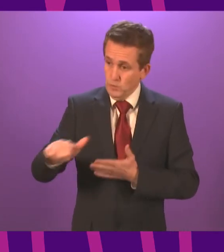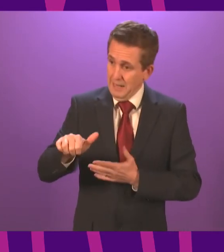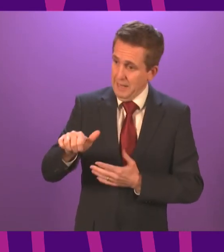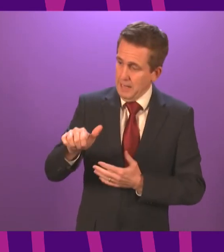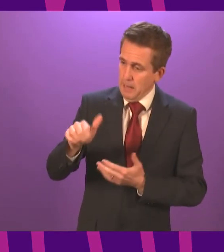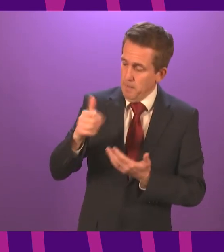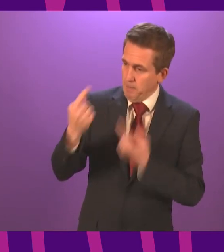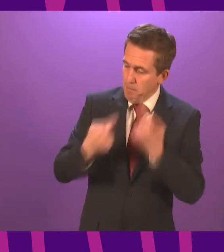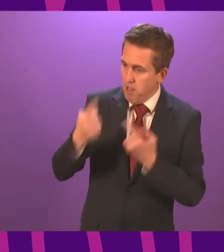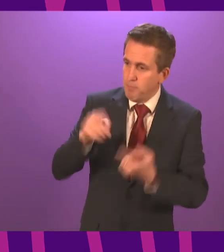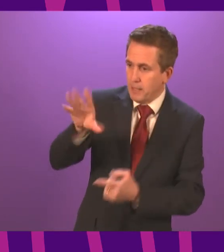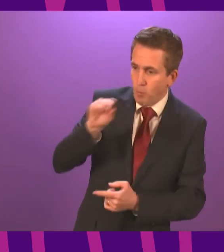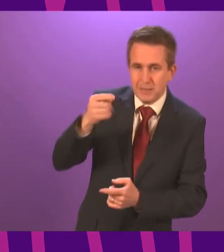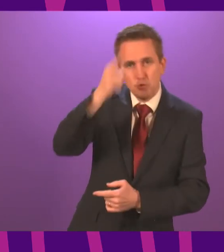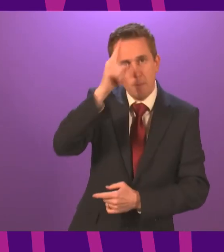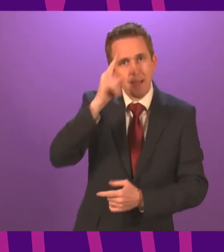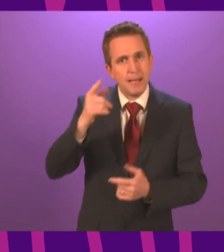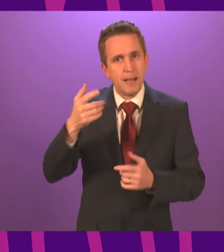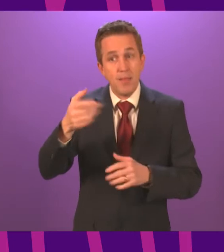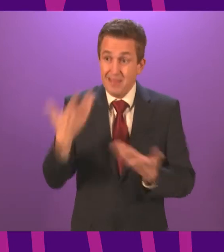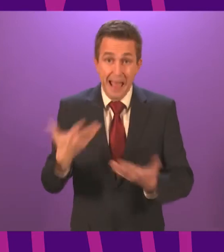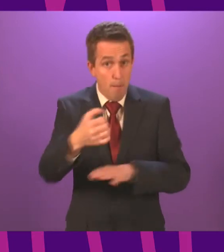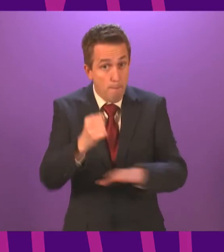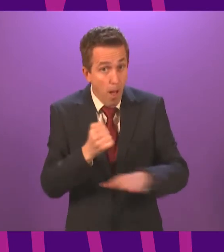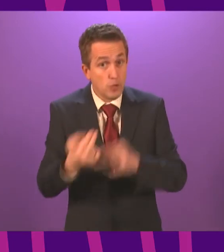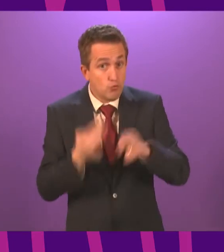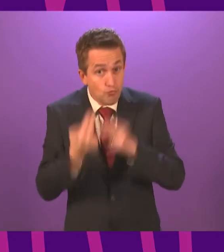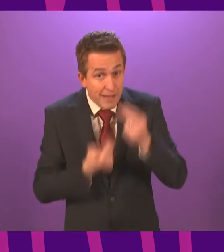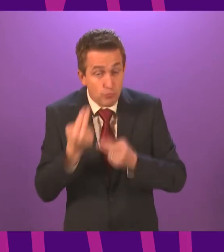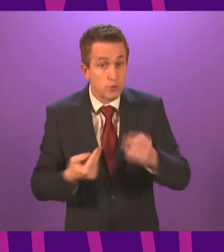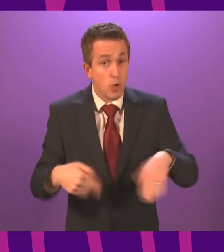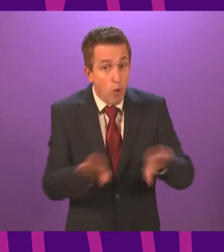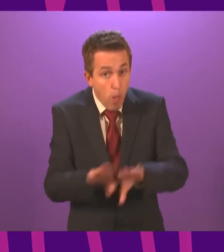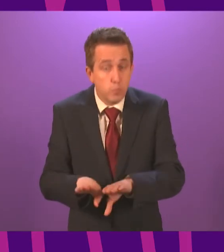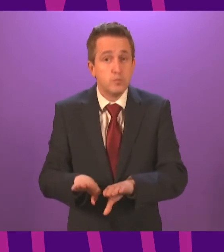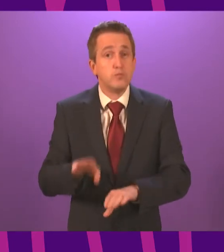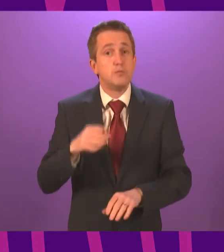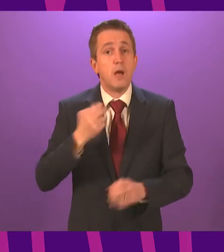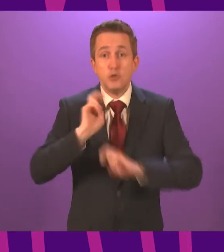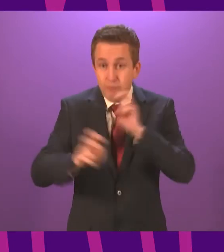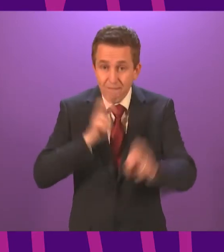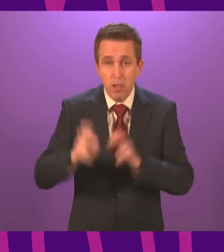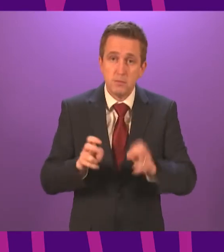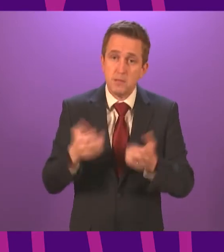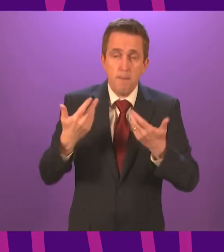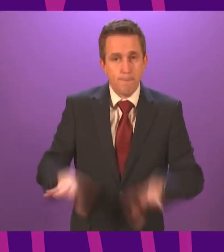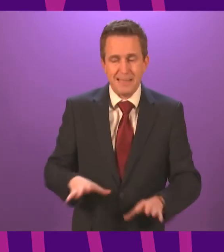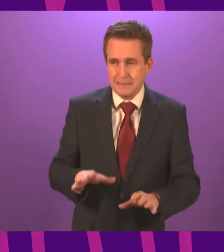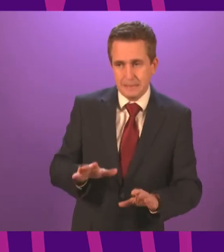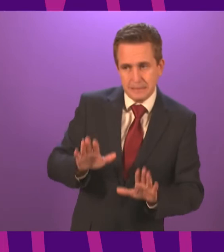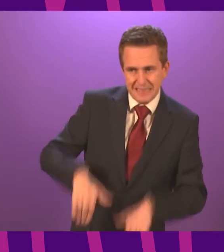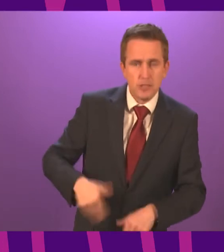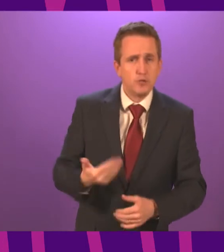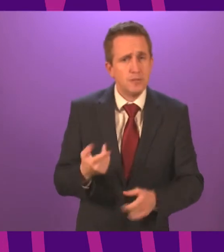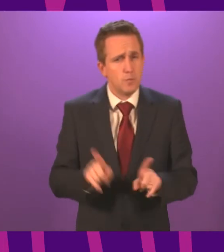for other countries to replicate, bars and restaurants are closed, unnecessary travel is discouraged, and even with those